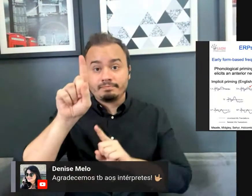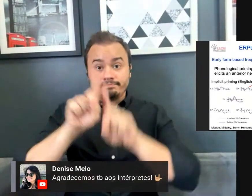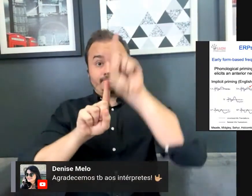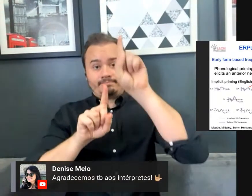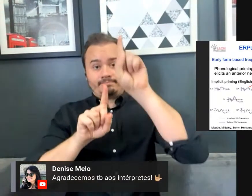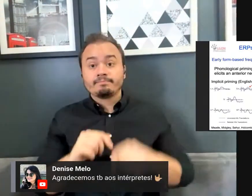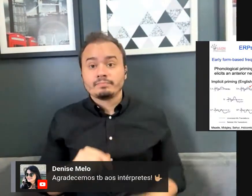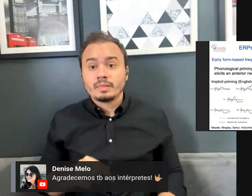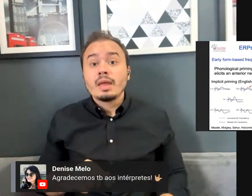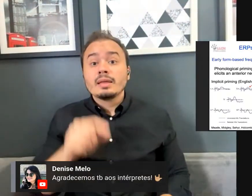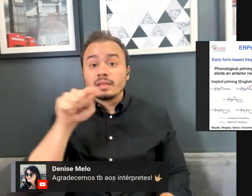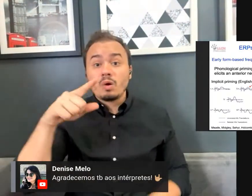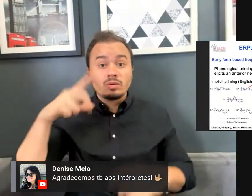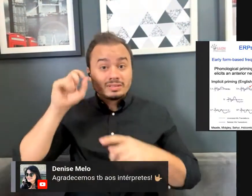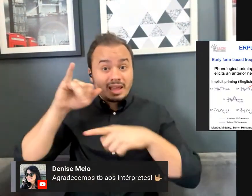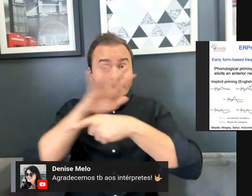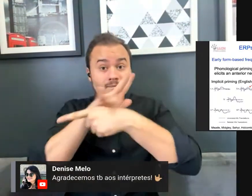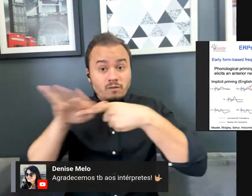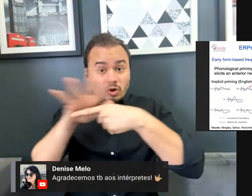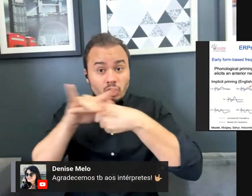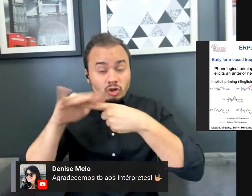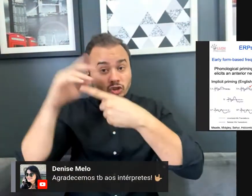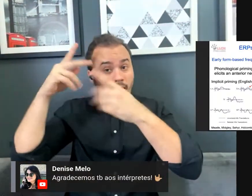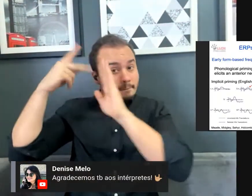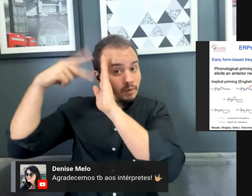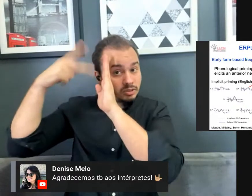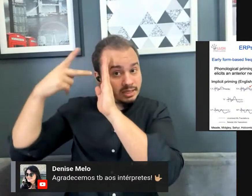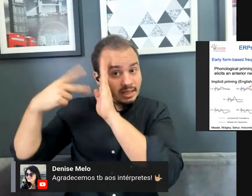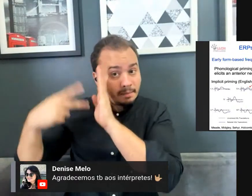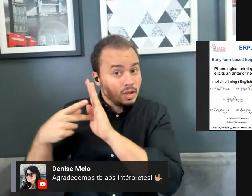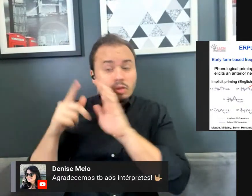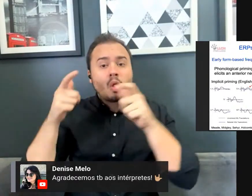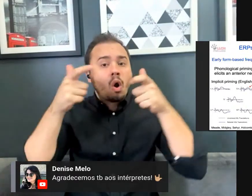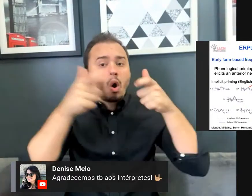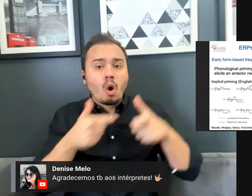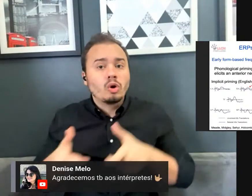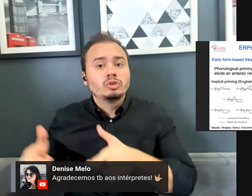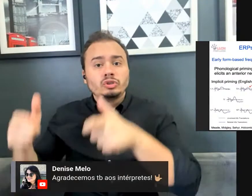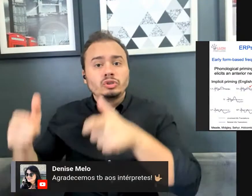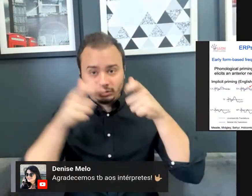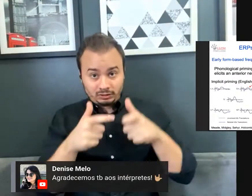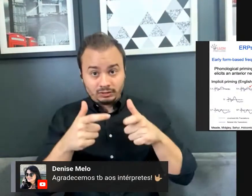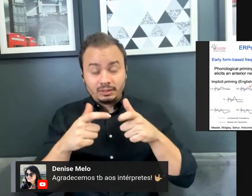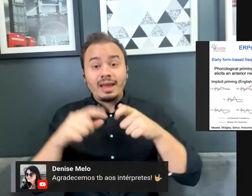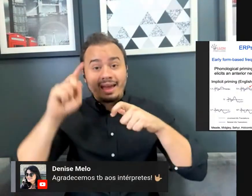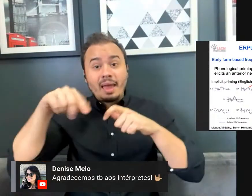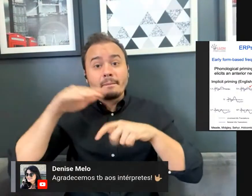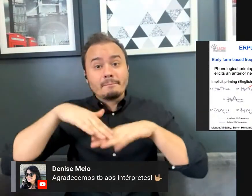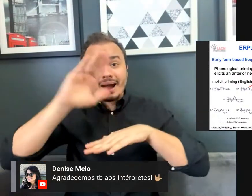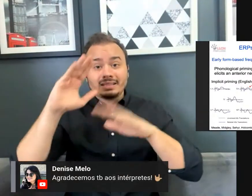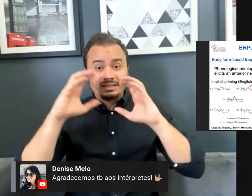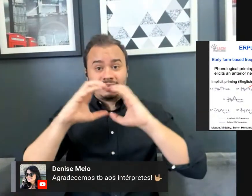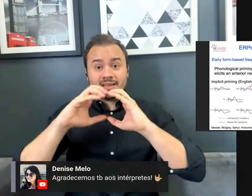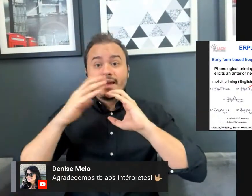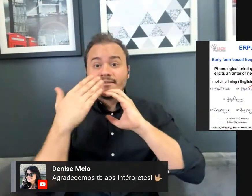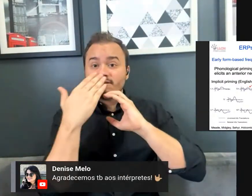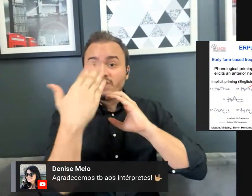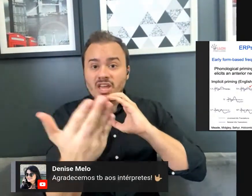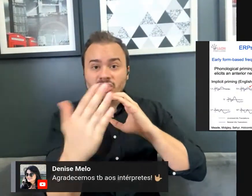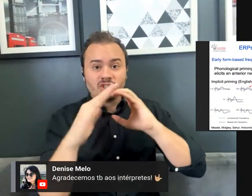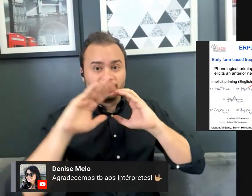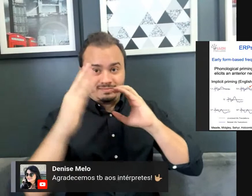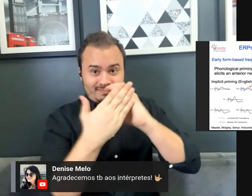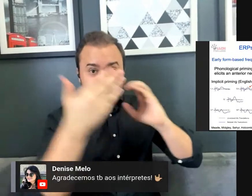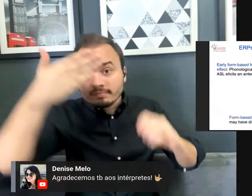phonological processing may be happening or may be reflected in these anterior sites.